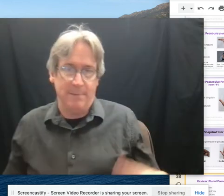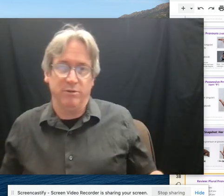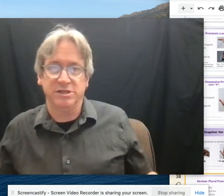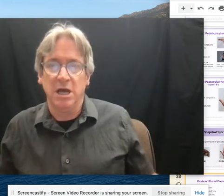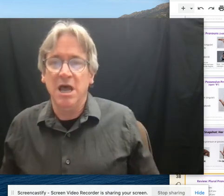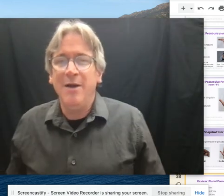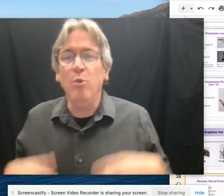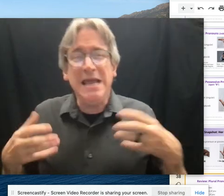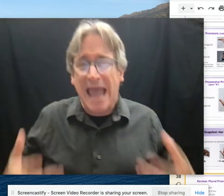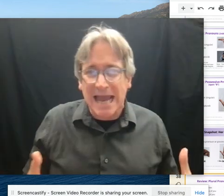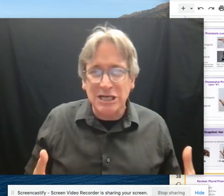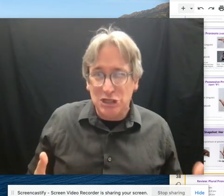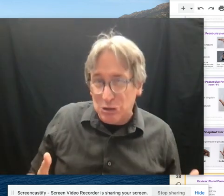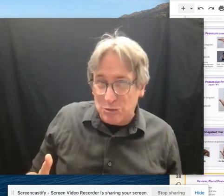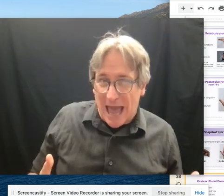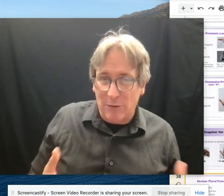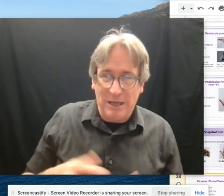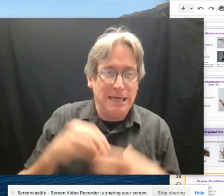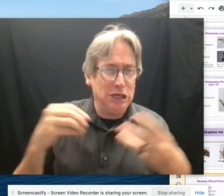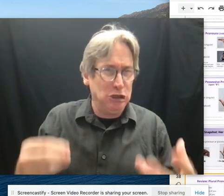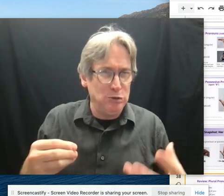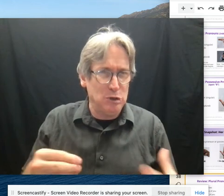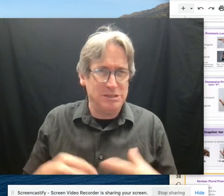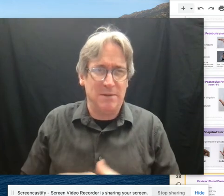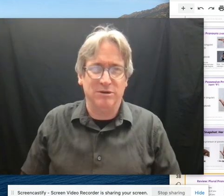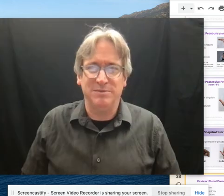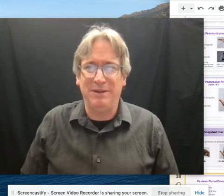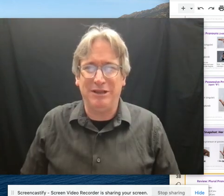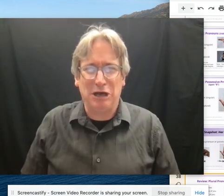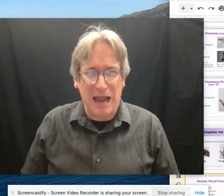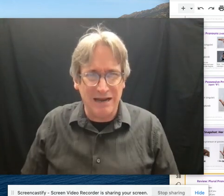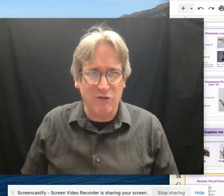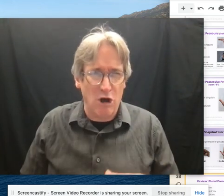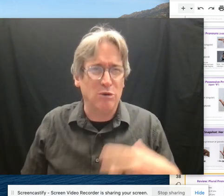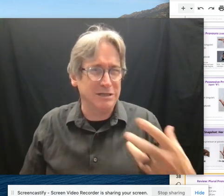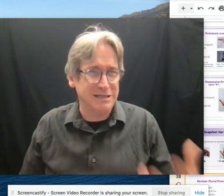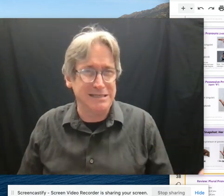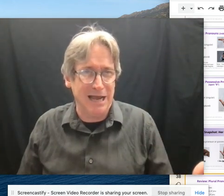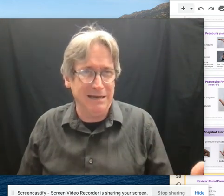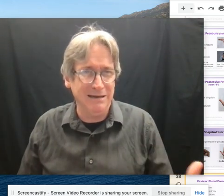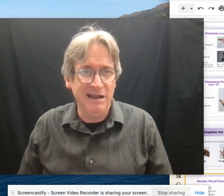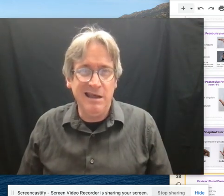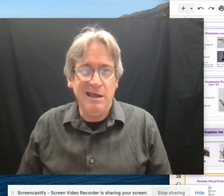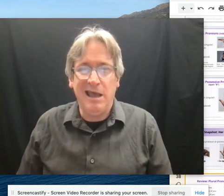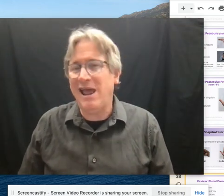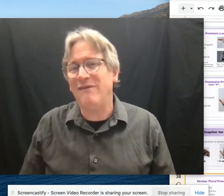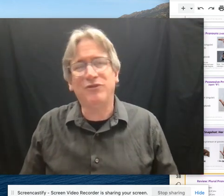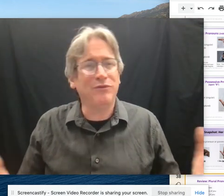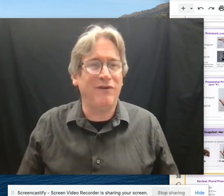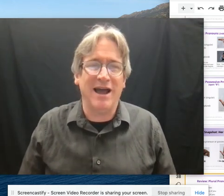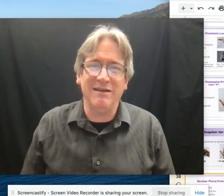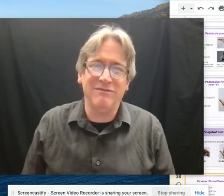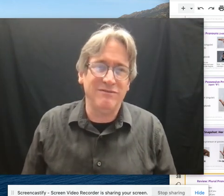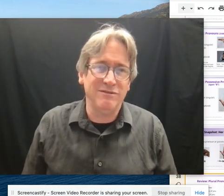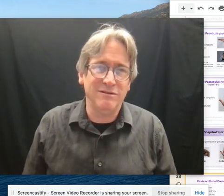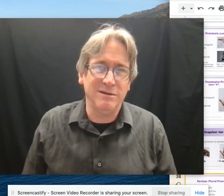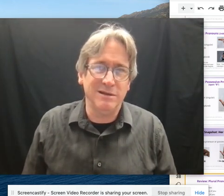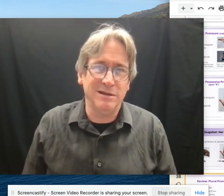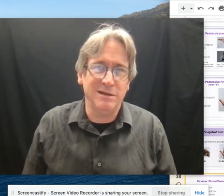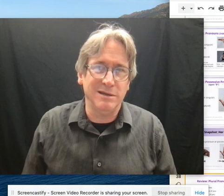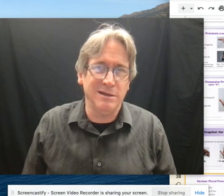you examples. We can do that. We can include those numbers, but they're kind of awkward to sign. And after 5,